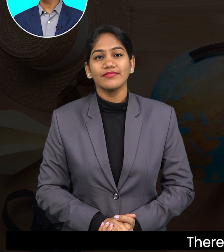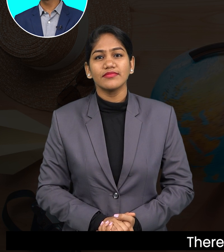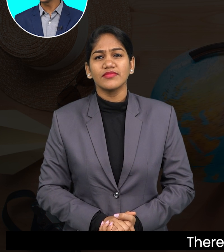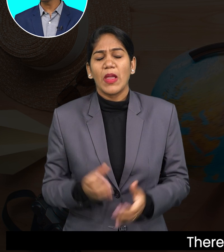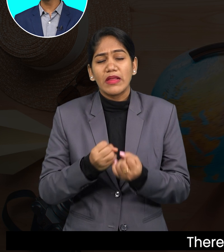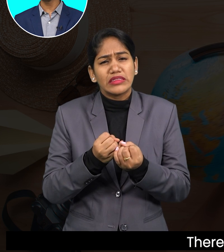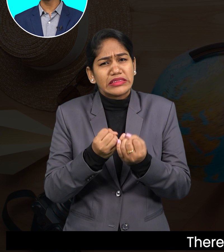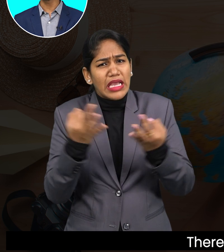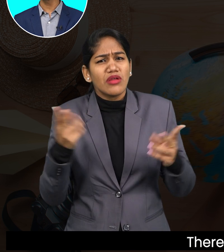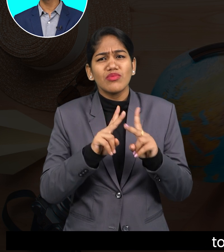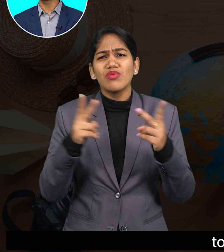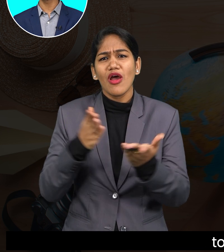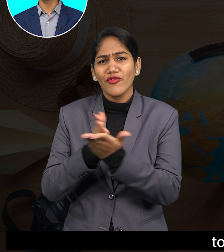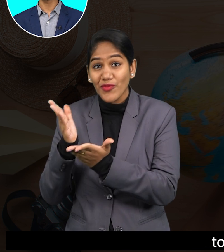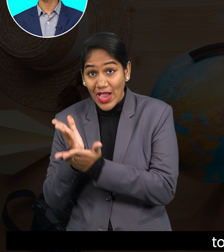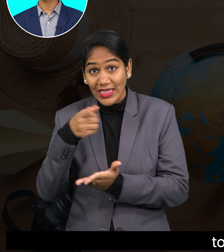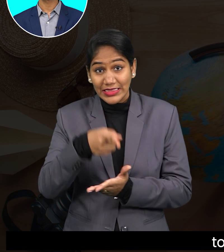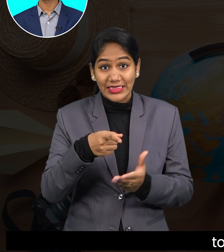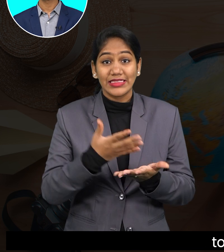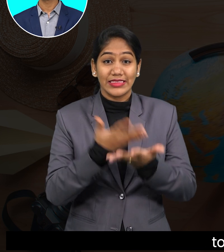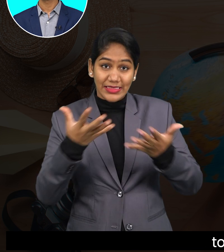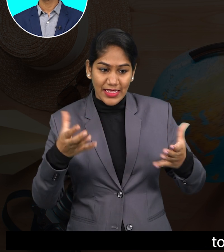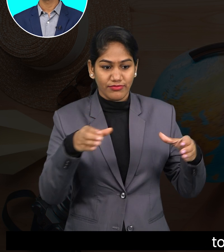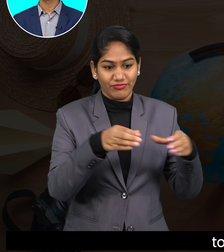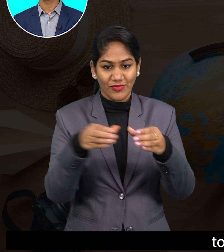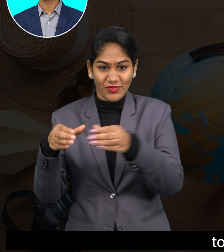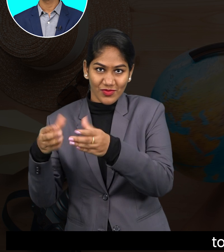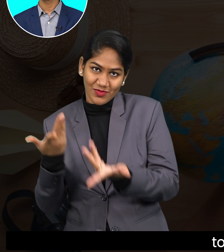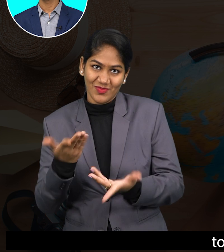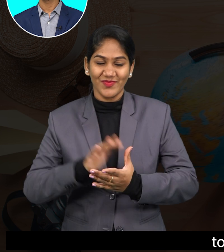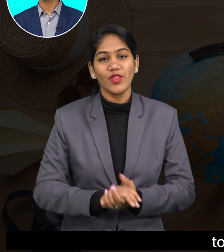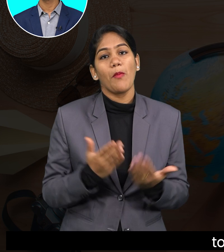There are so many ways to group objects.